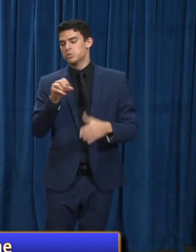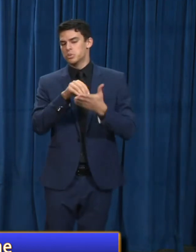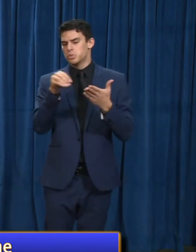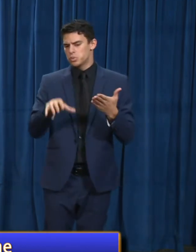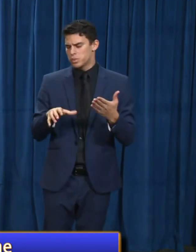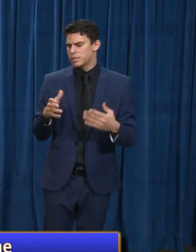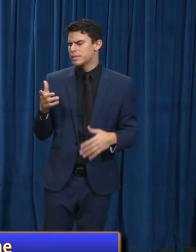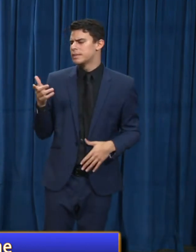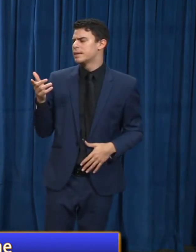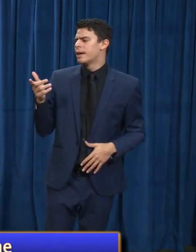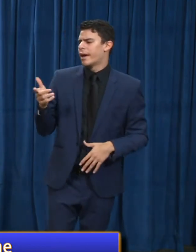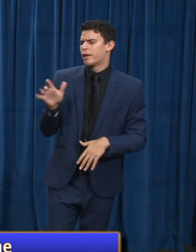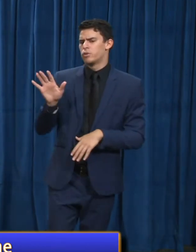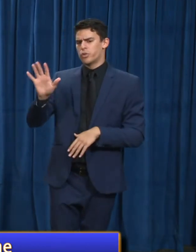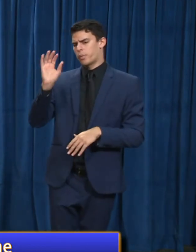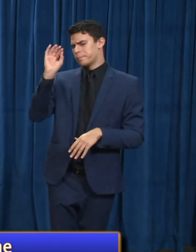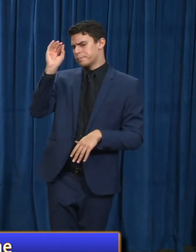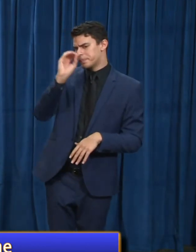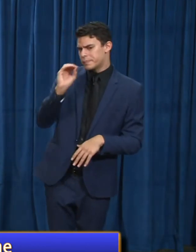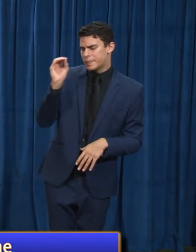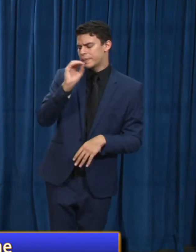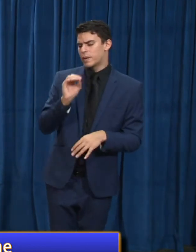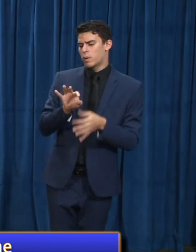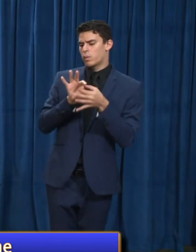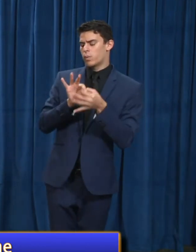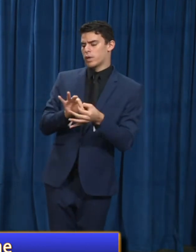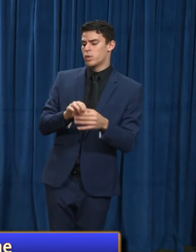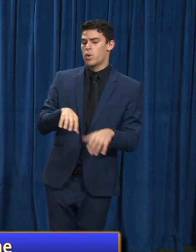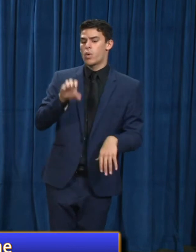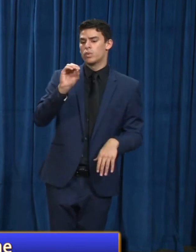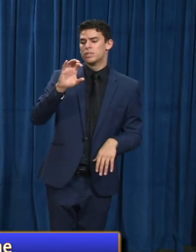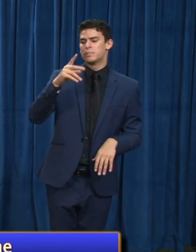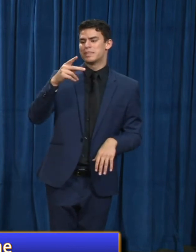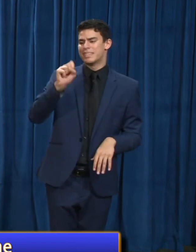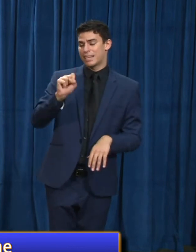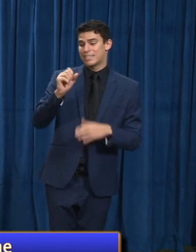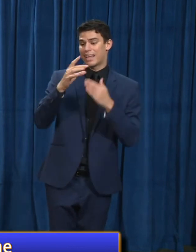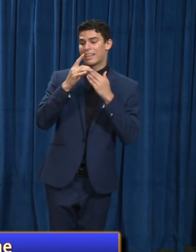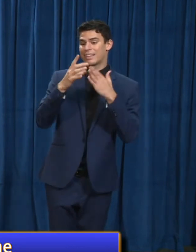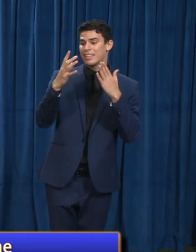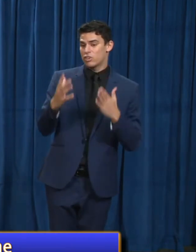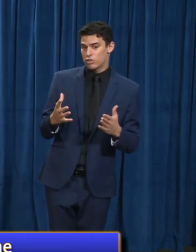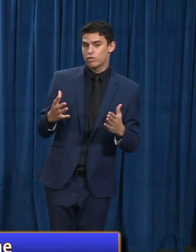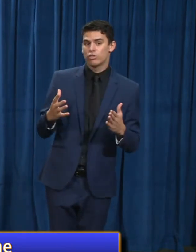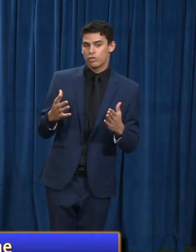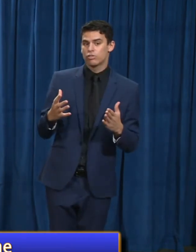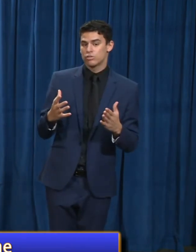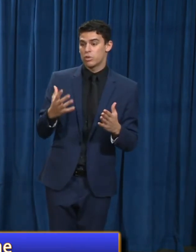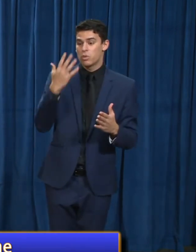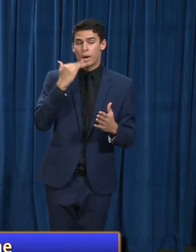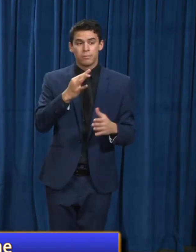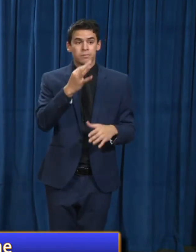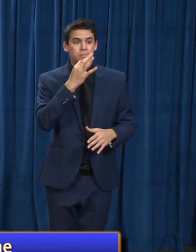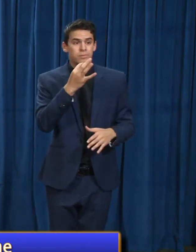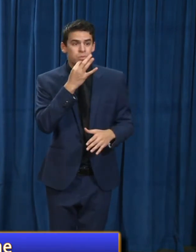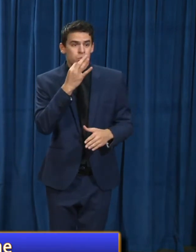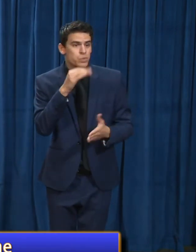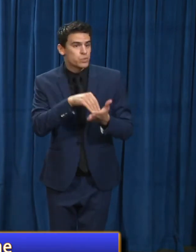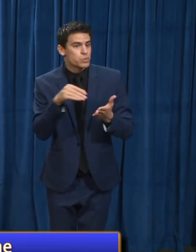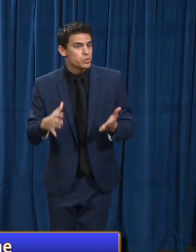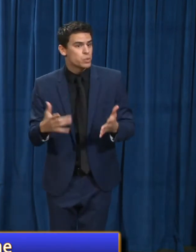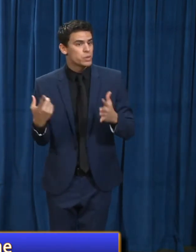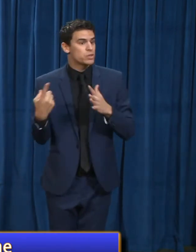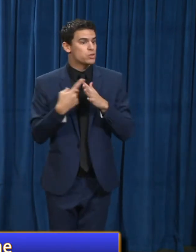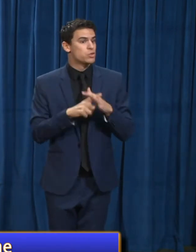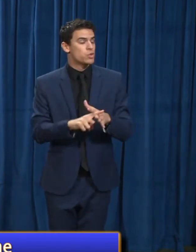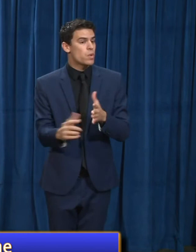that have been had with Orange County Public School leaders about preparing to welcome students back who will start school